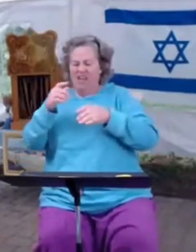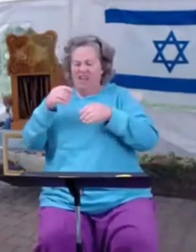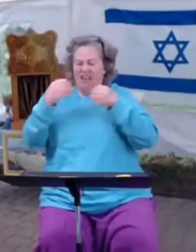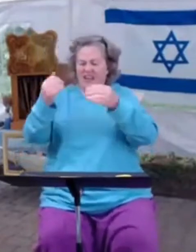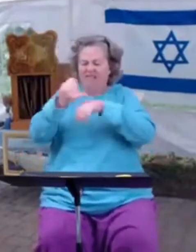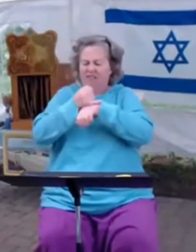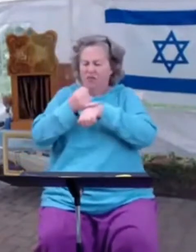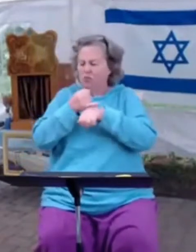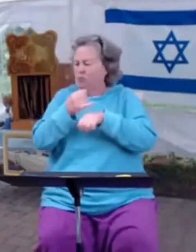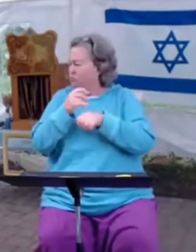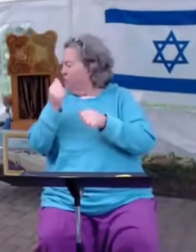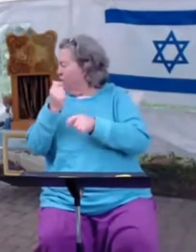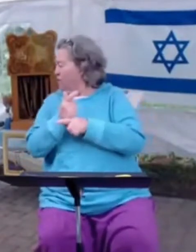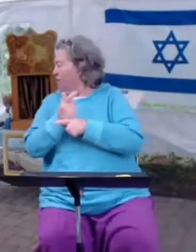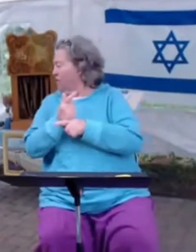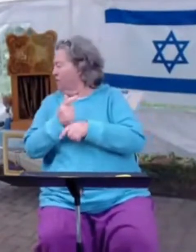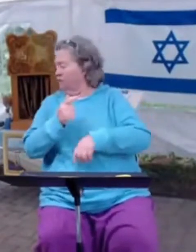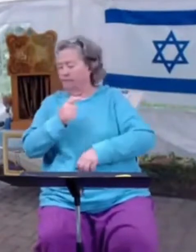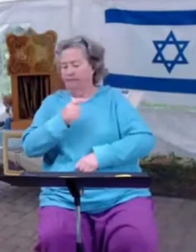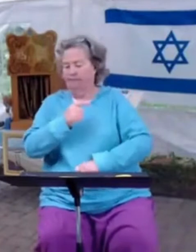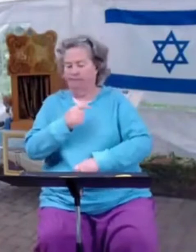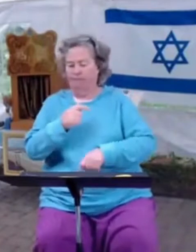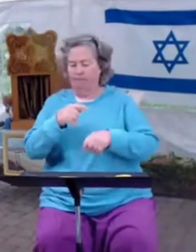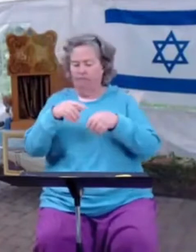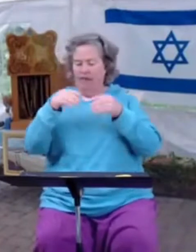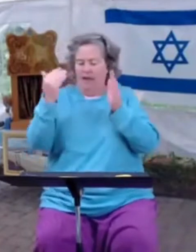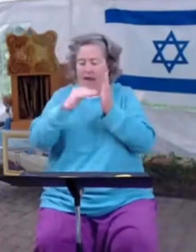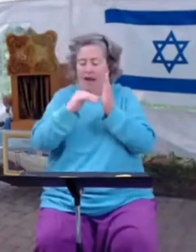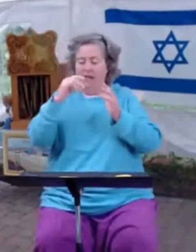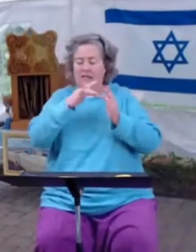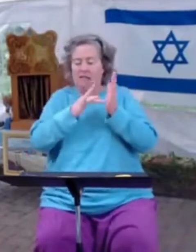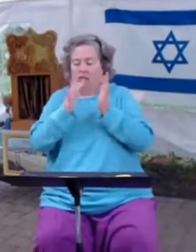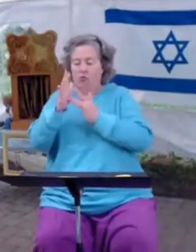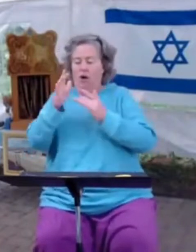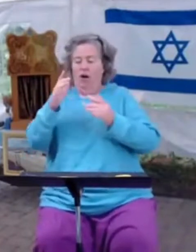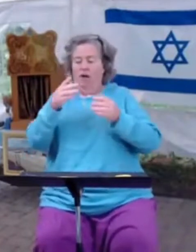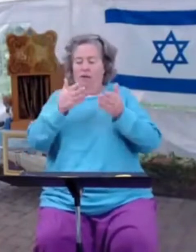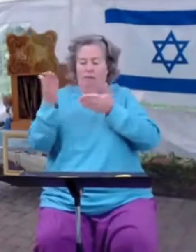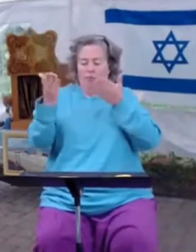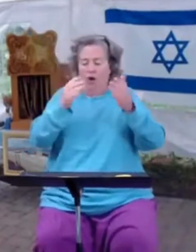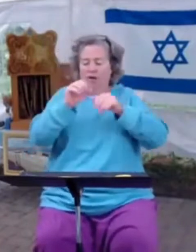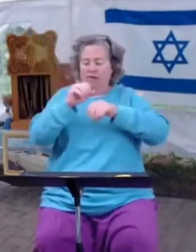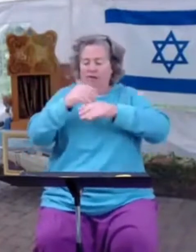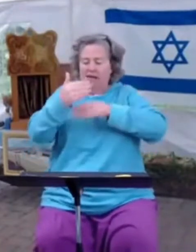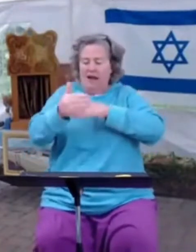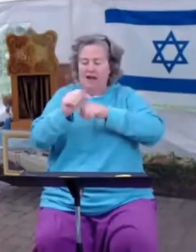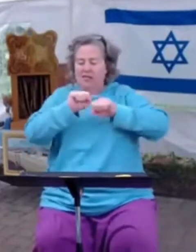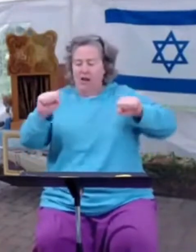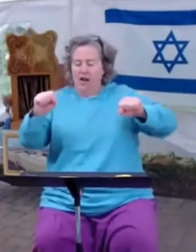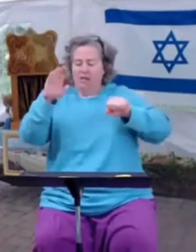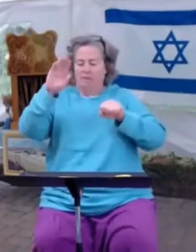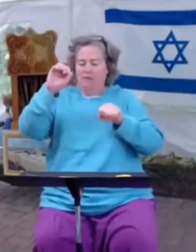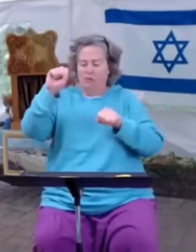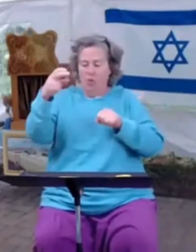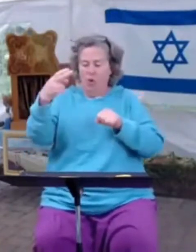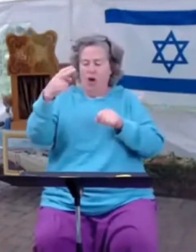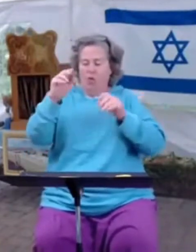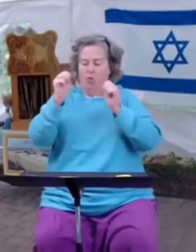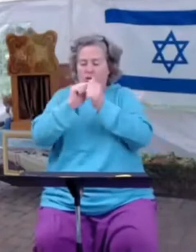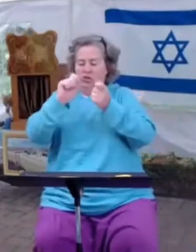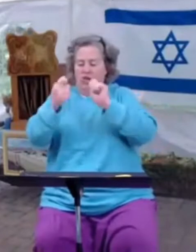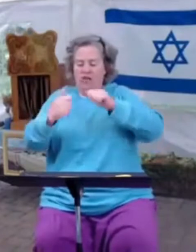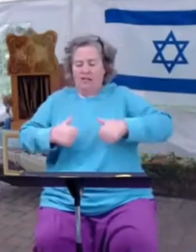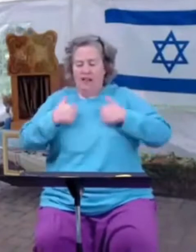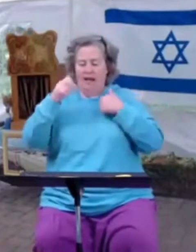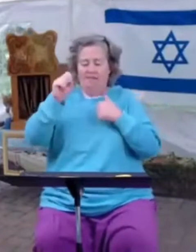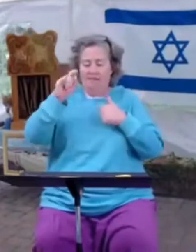above and beyond. Again, Yeshua brought the next stage of the Besorah with a change of lifestyle. Do you